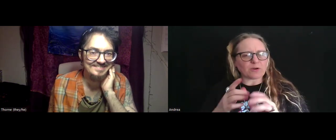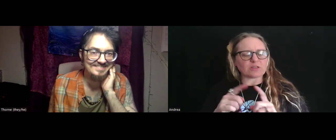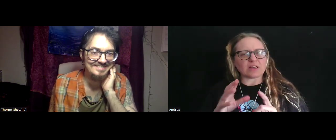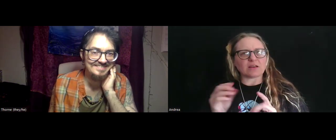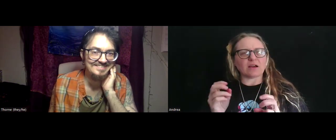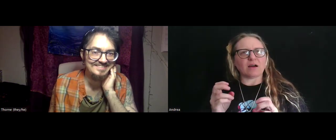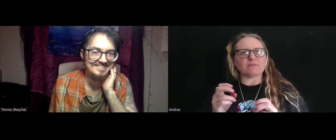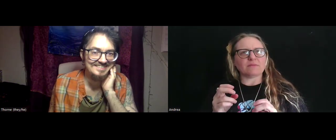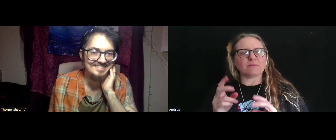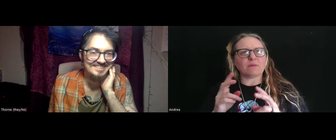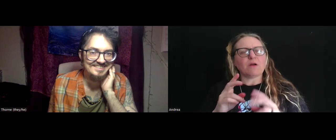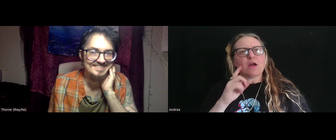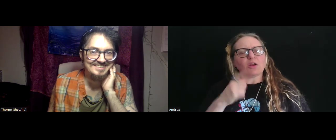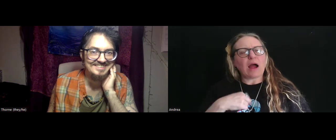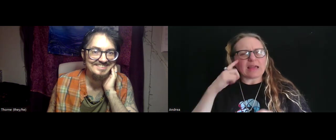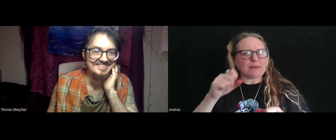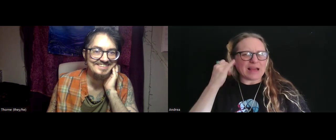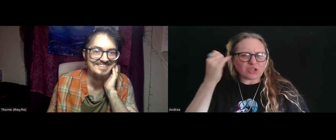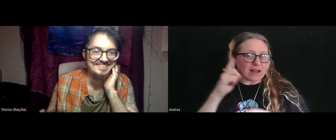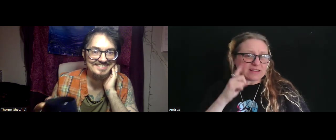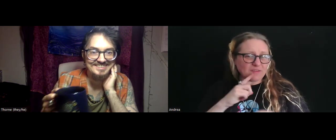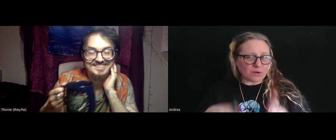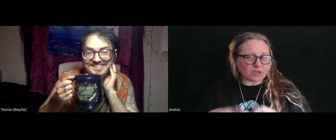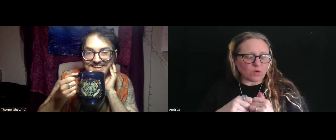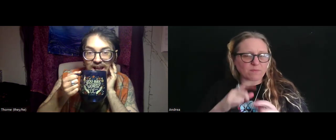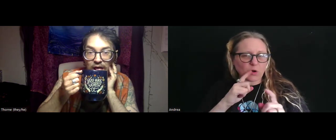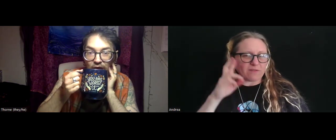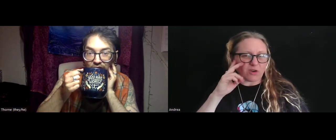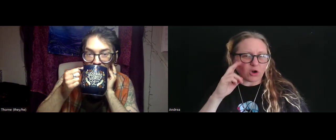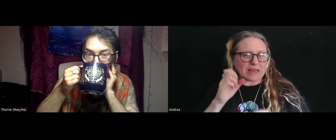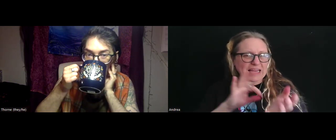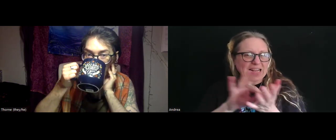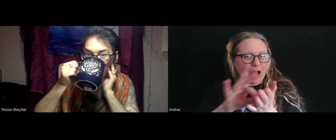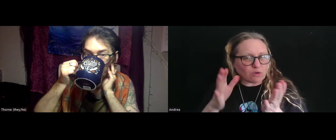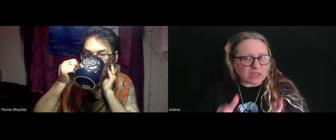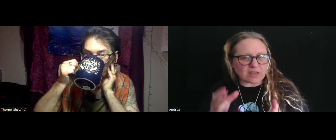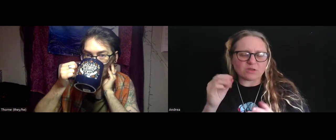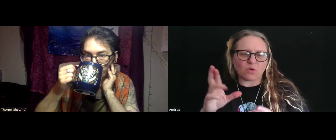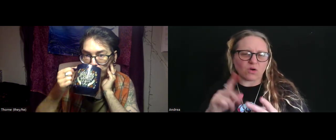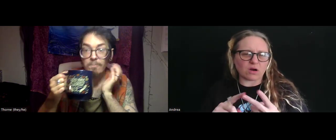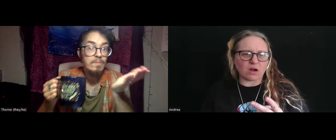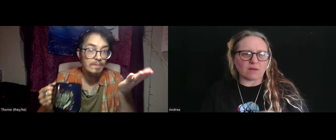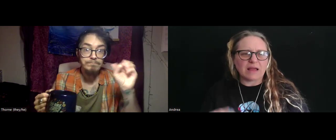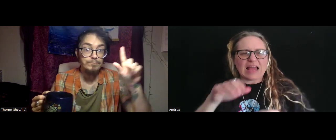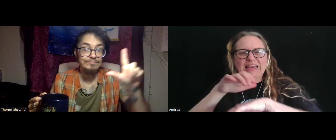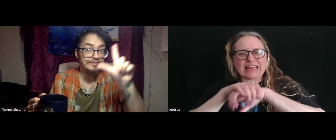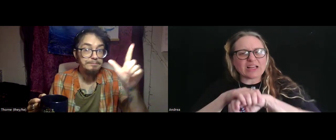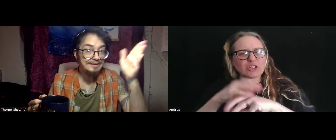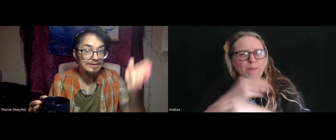interpreters and I can imagine a deaf person with Mercury and Virgo being an accountant or an English or